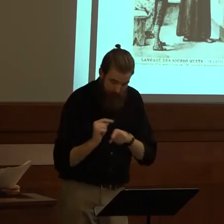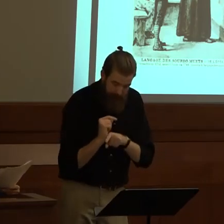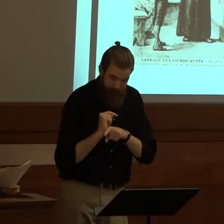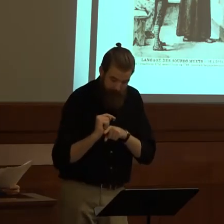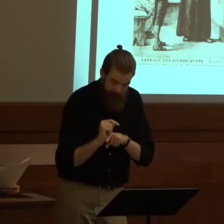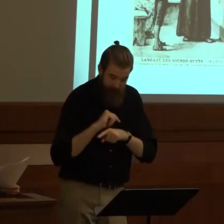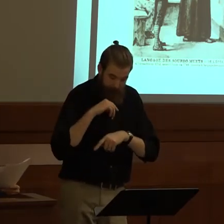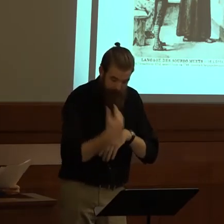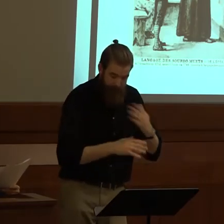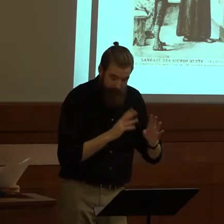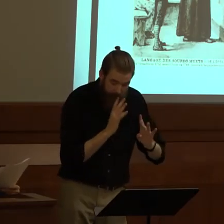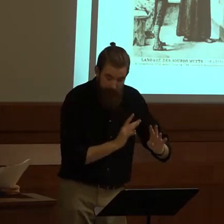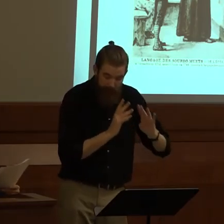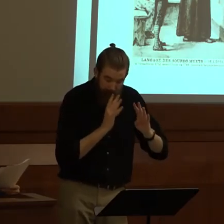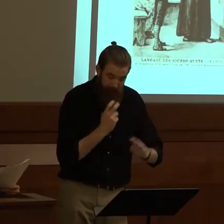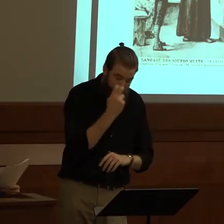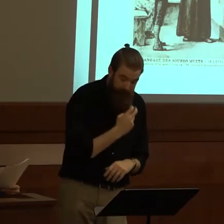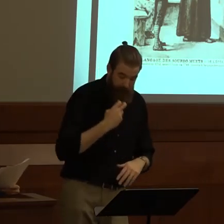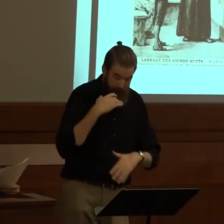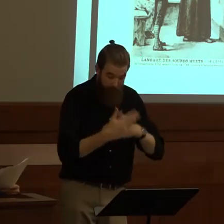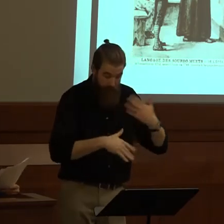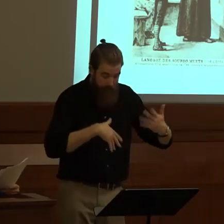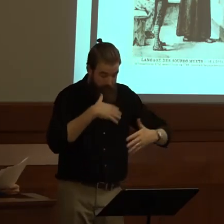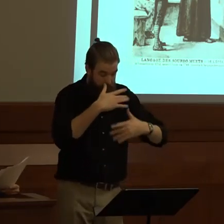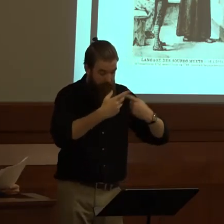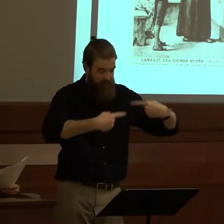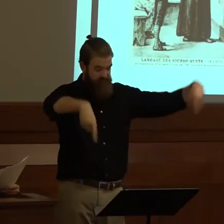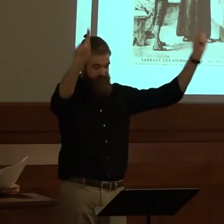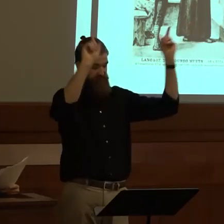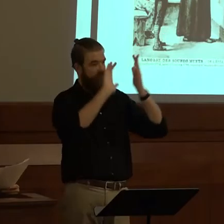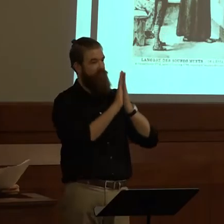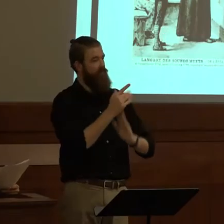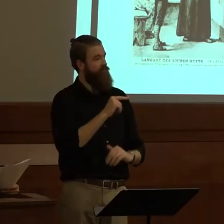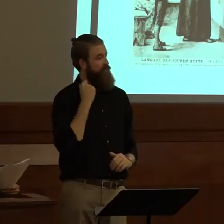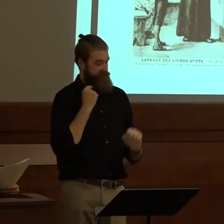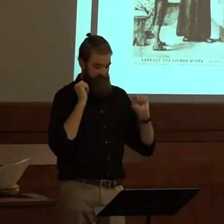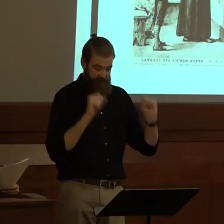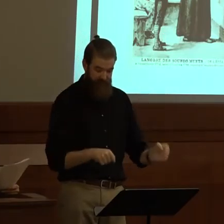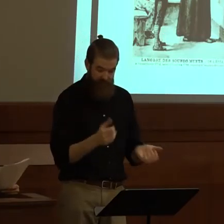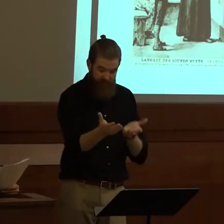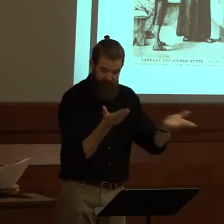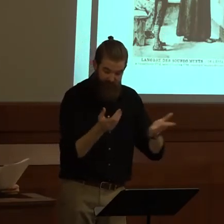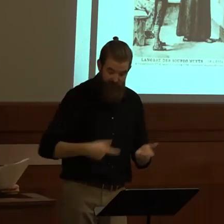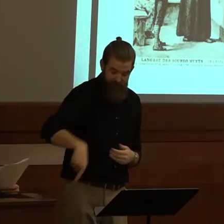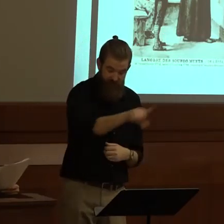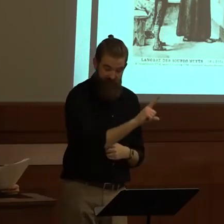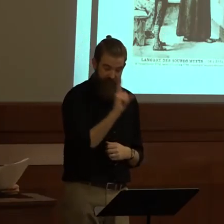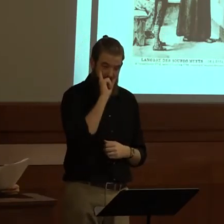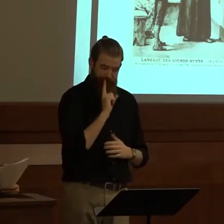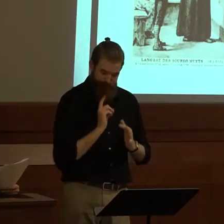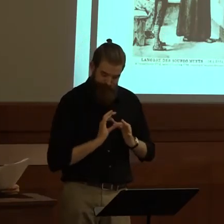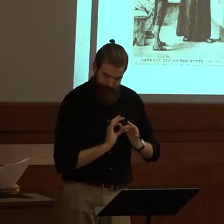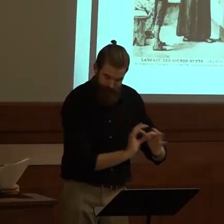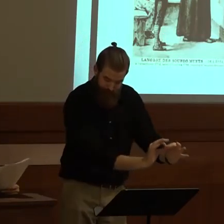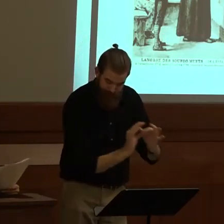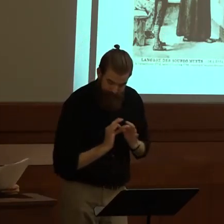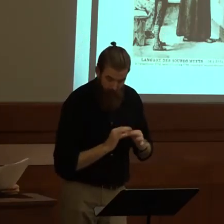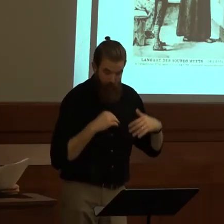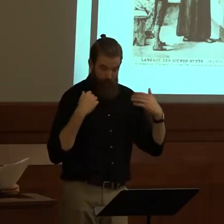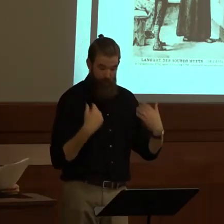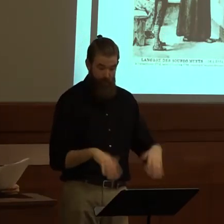to fail. In 1929, he died peacefully at home, surrounded by his family. He